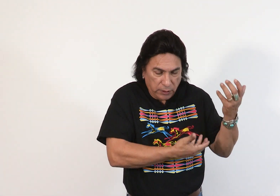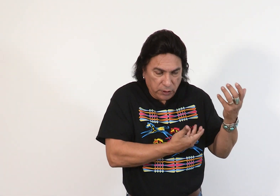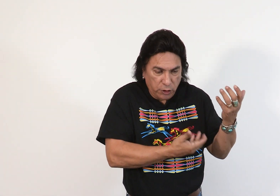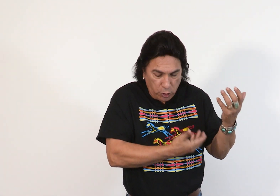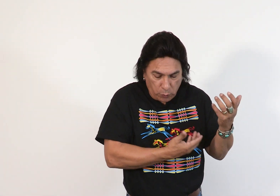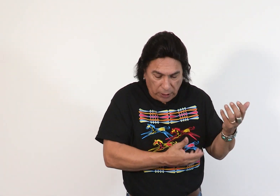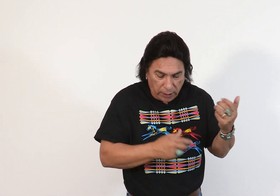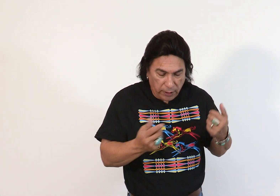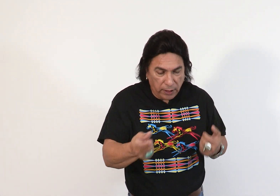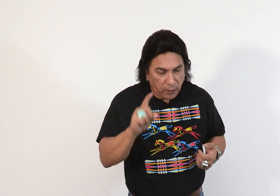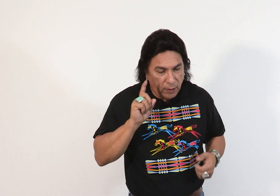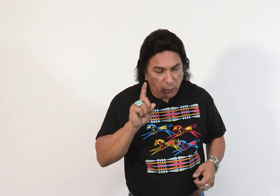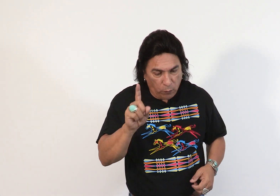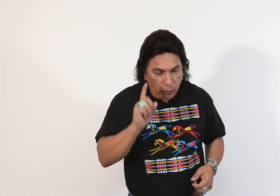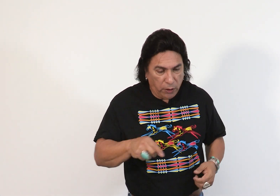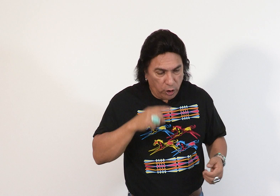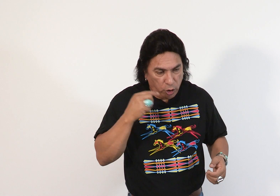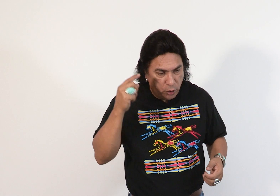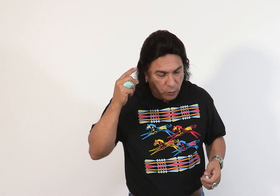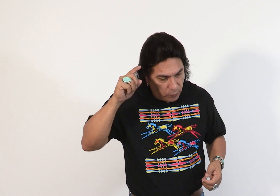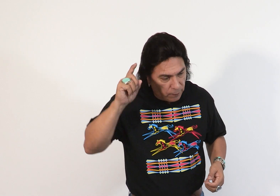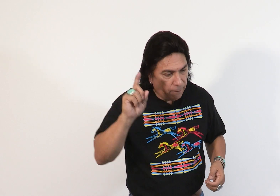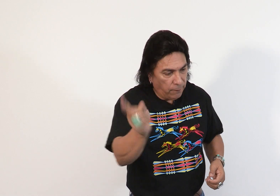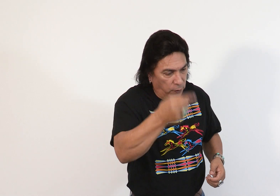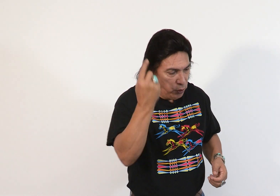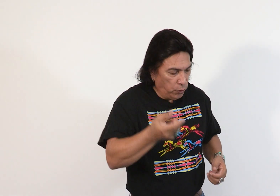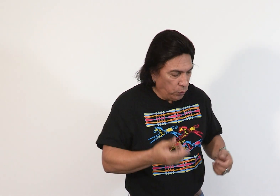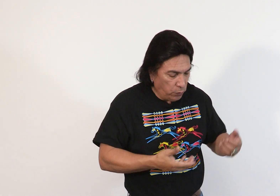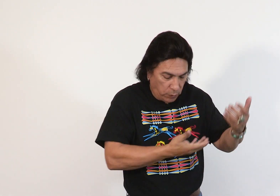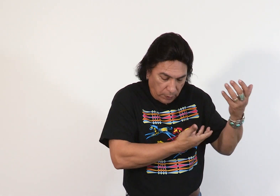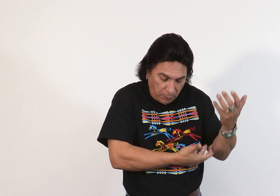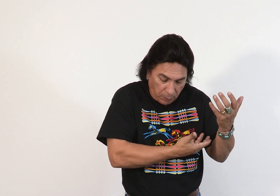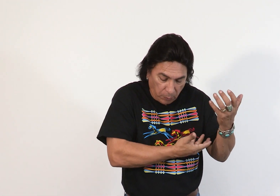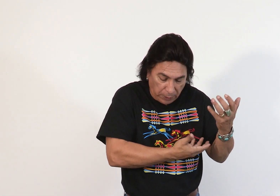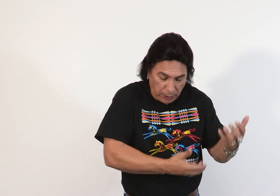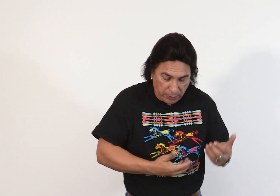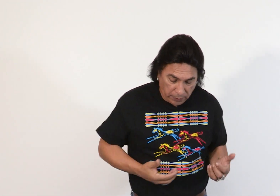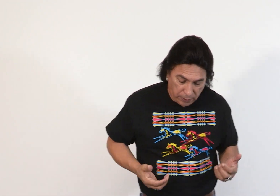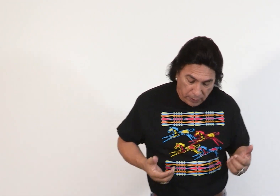it's new. Got one new baby.